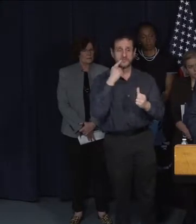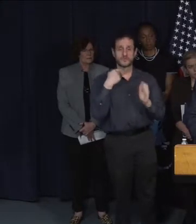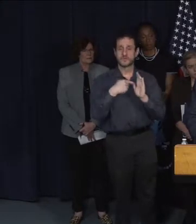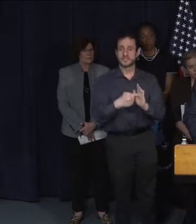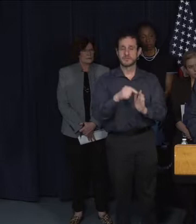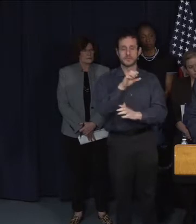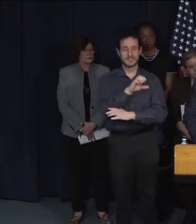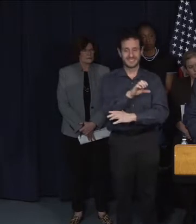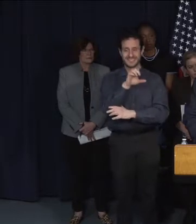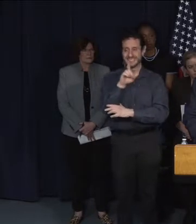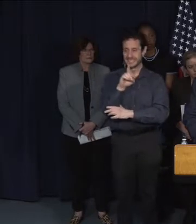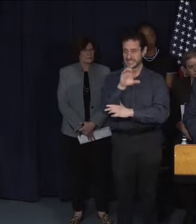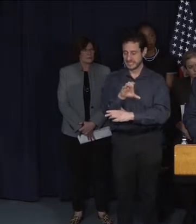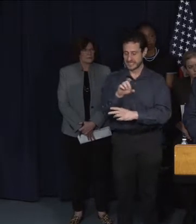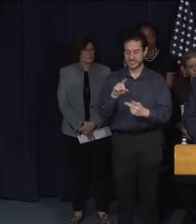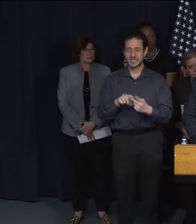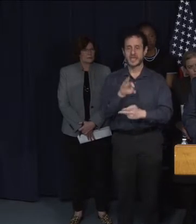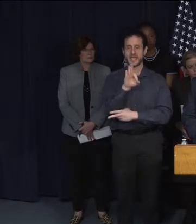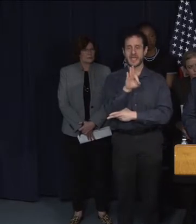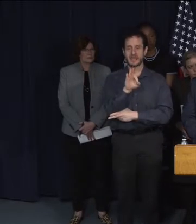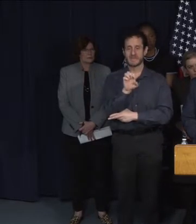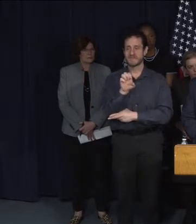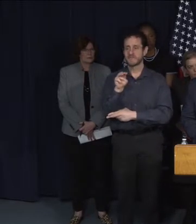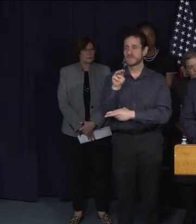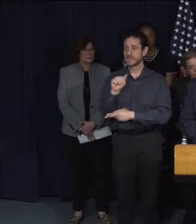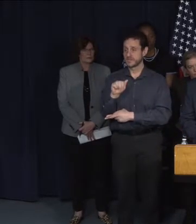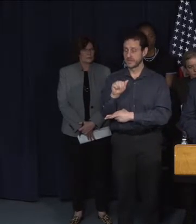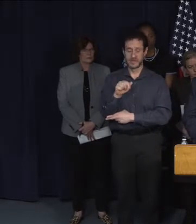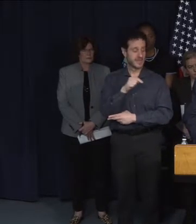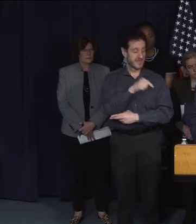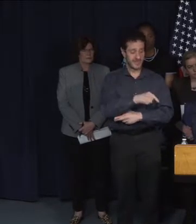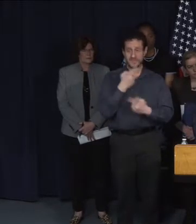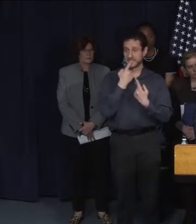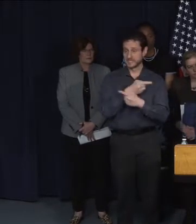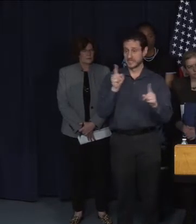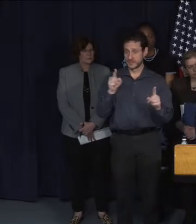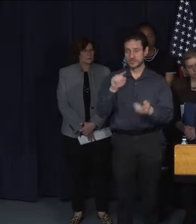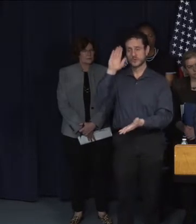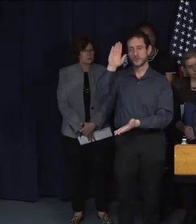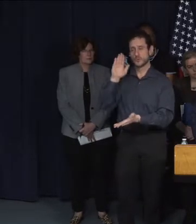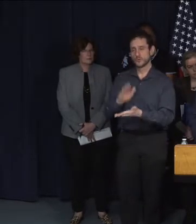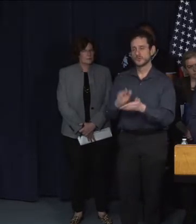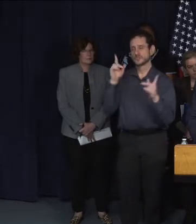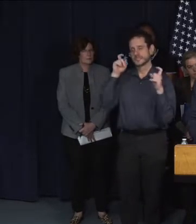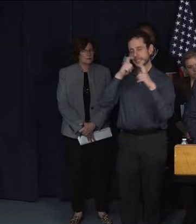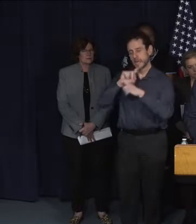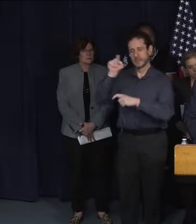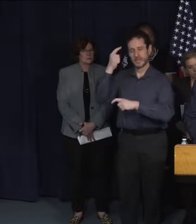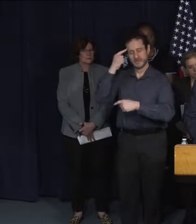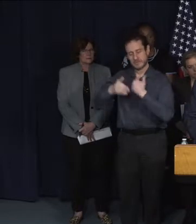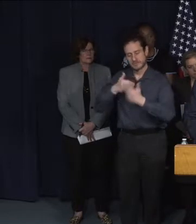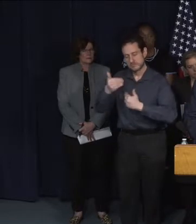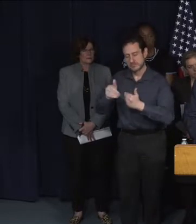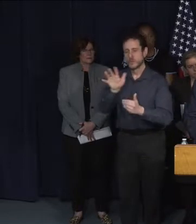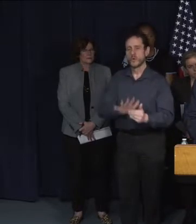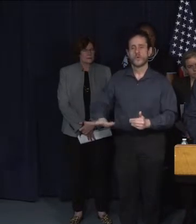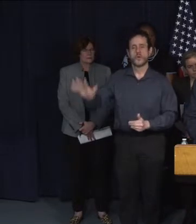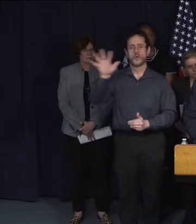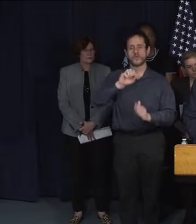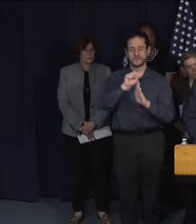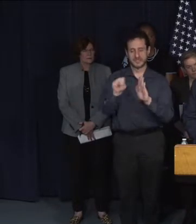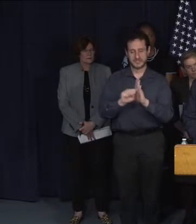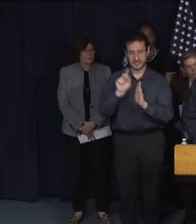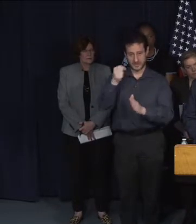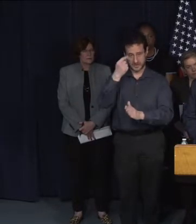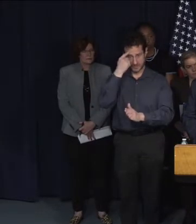and FEMA. This declaration also reduces red tape across state government, so that